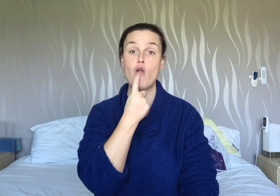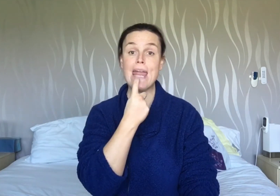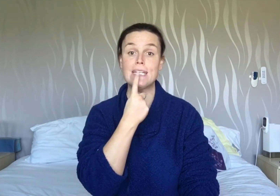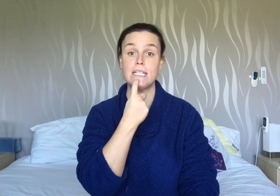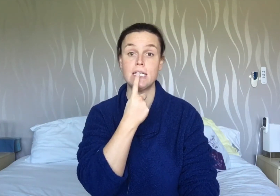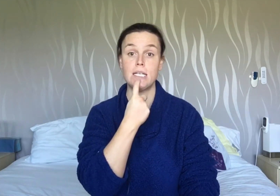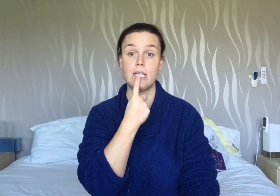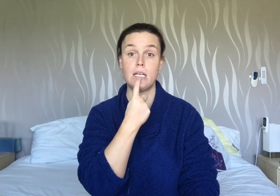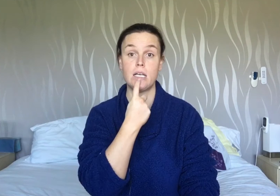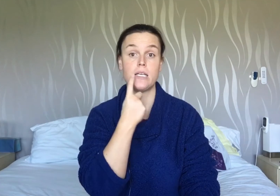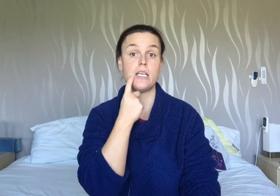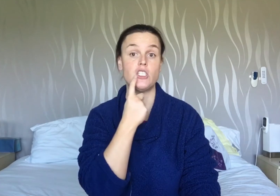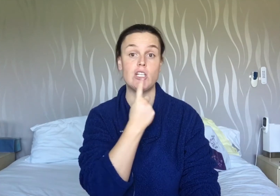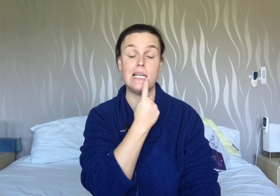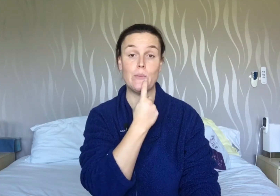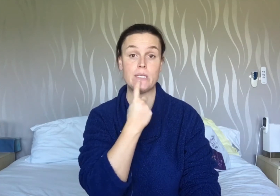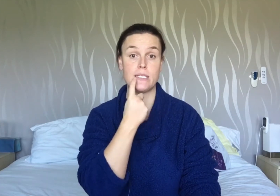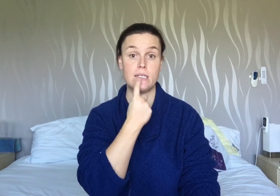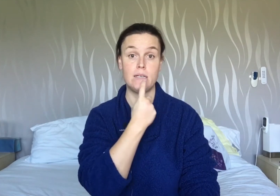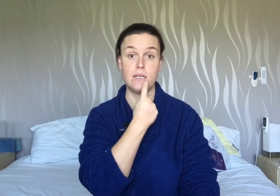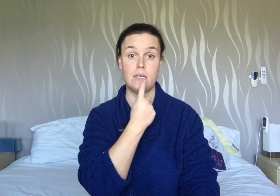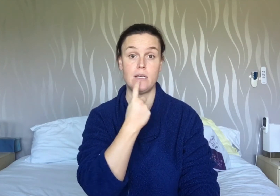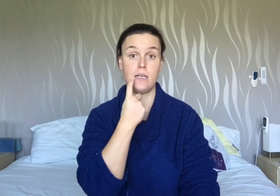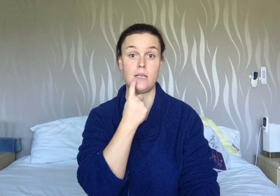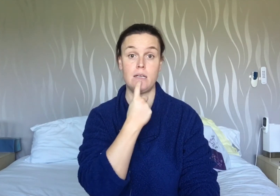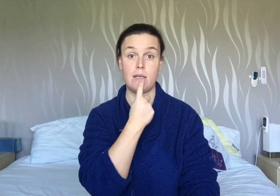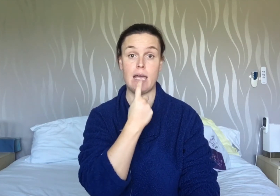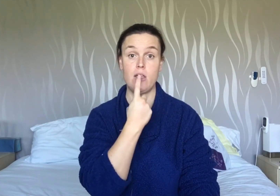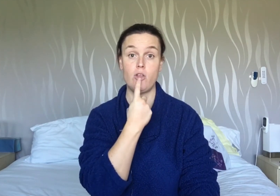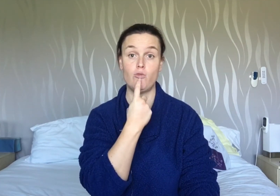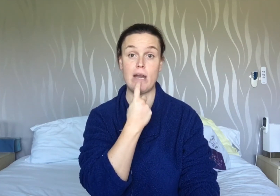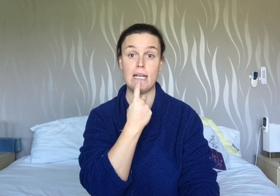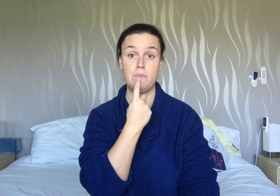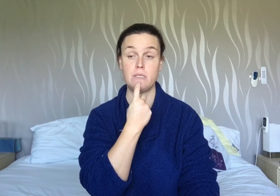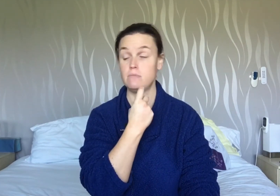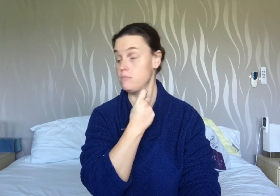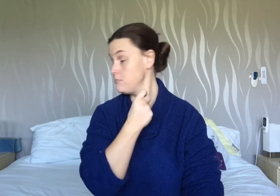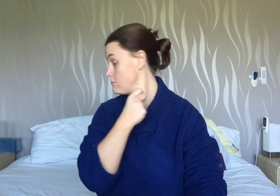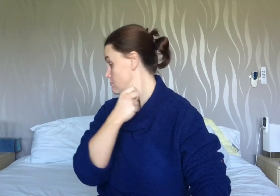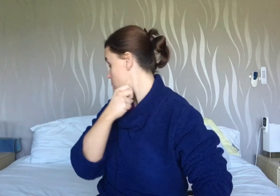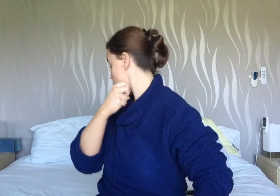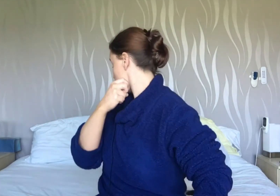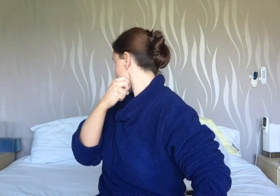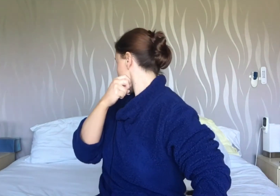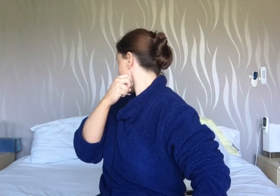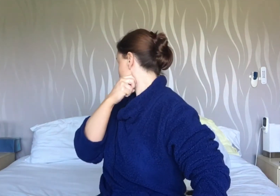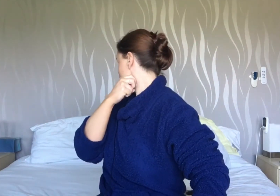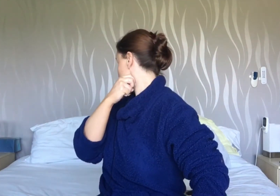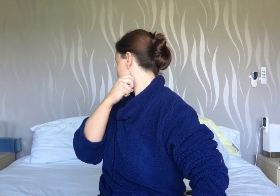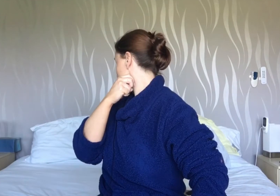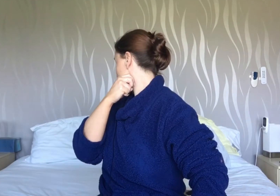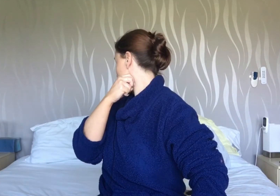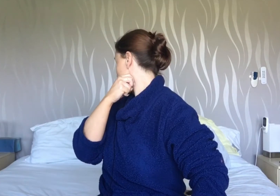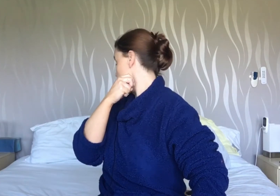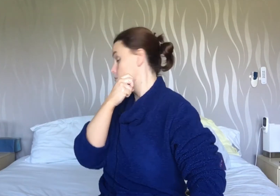Red. It's your lips. Okay, your red lips. Sorry boy, did I wake you?